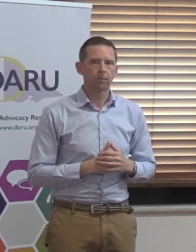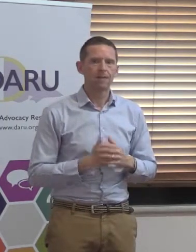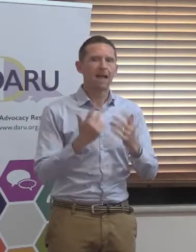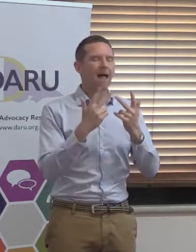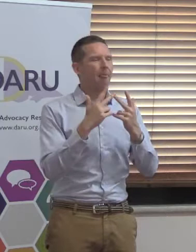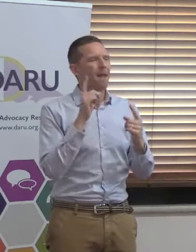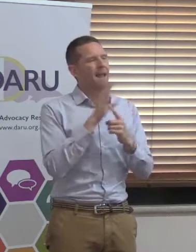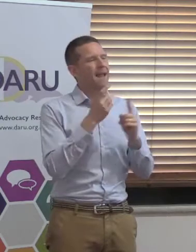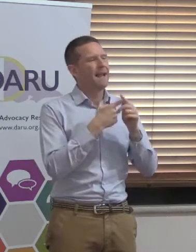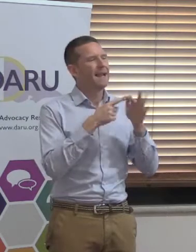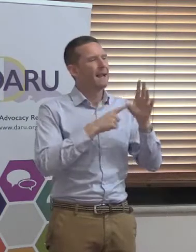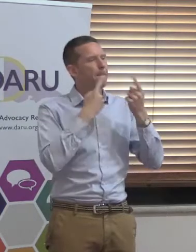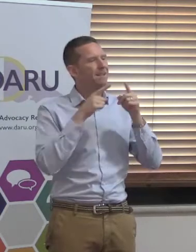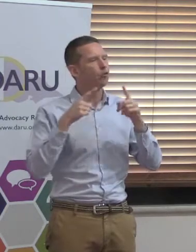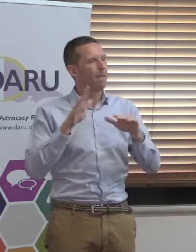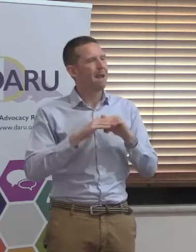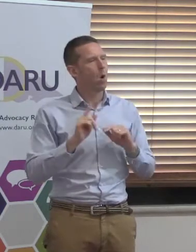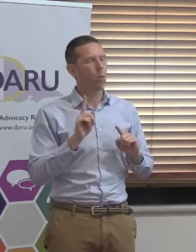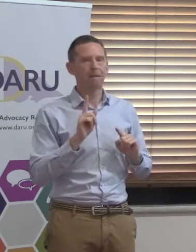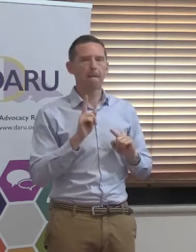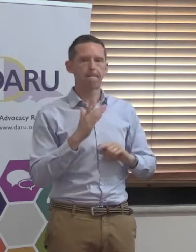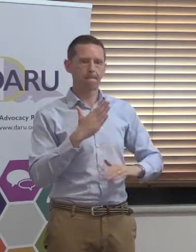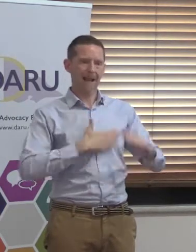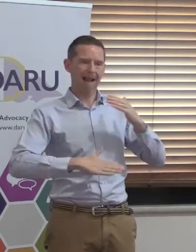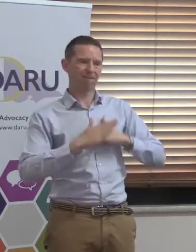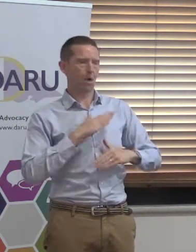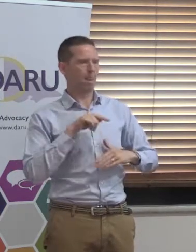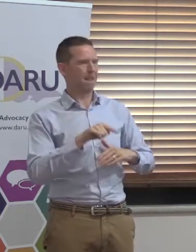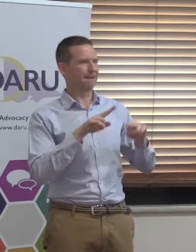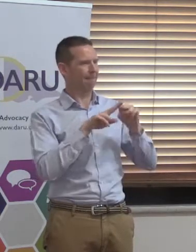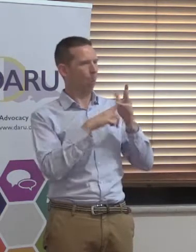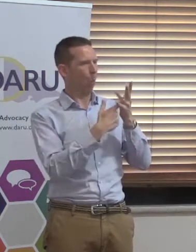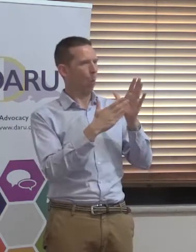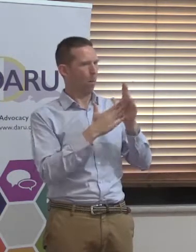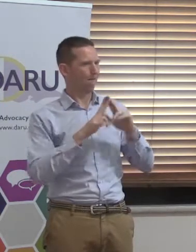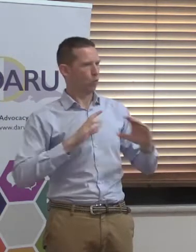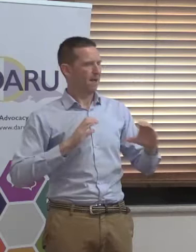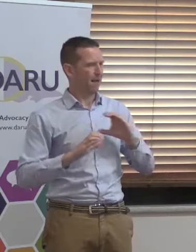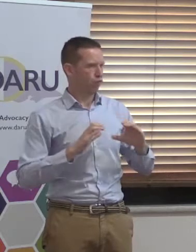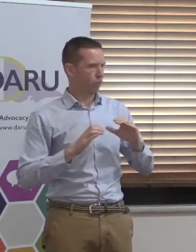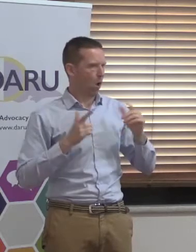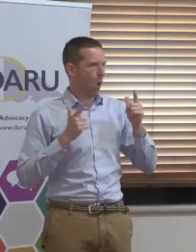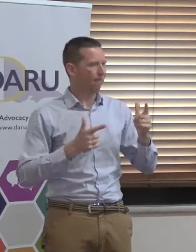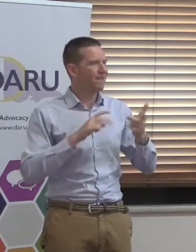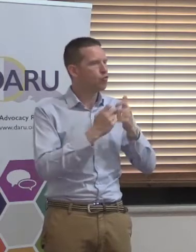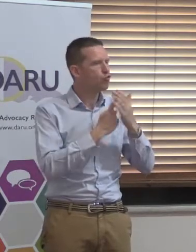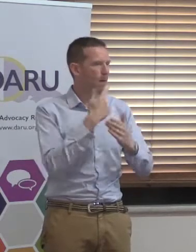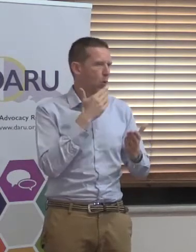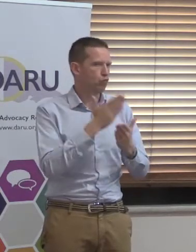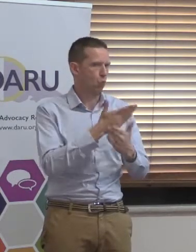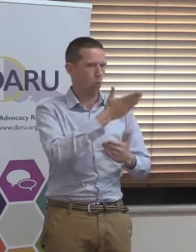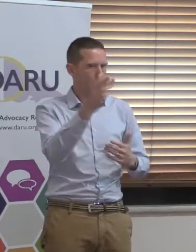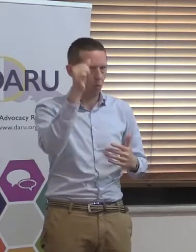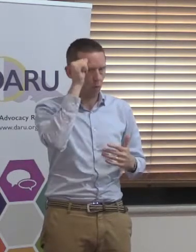around behaviour as a form of communication. A lot of issues, as I'm sure everyone's aware of, with